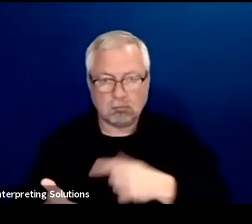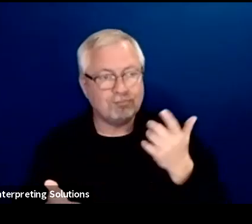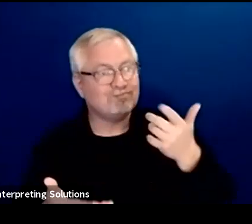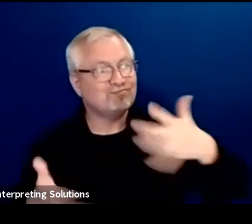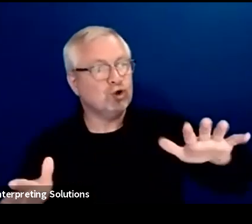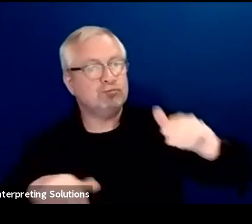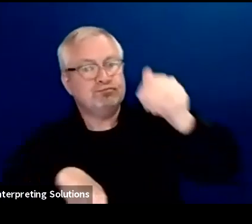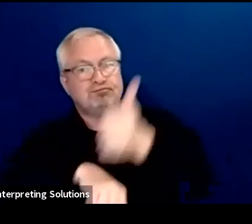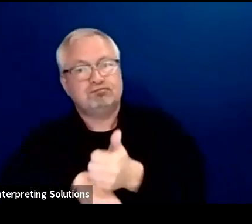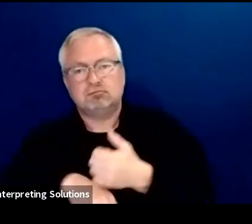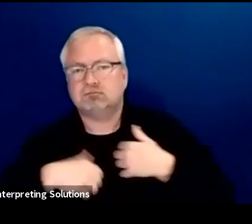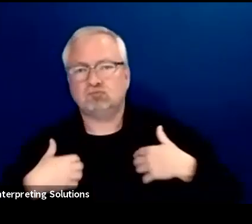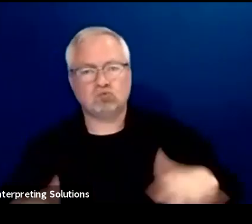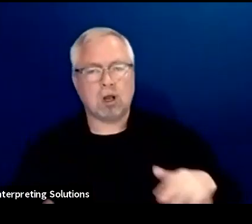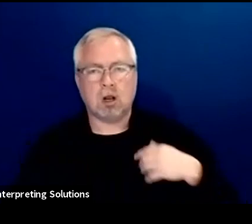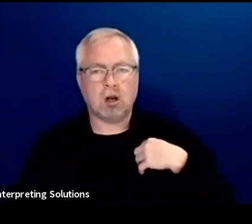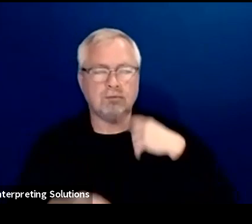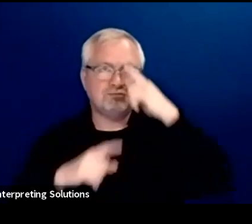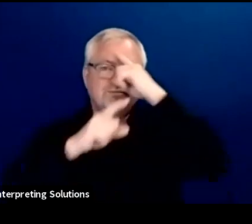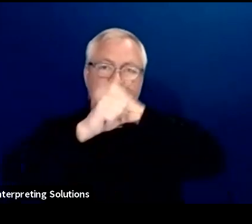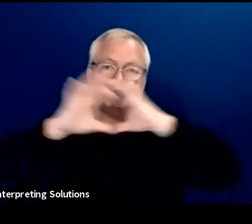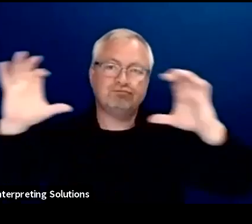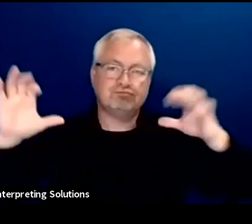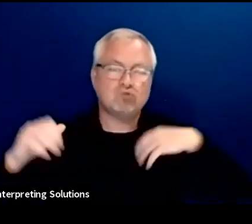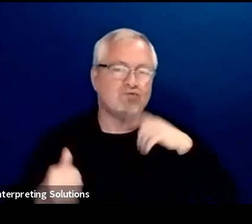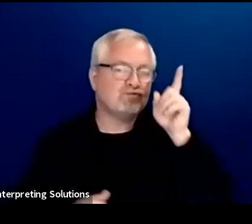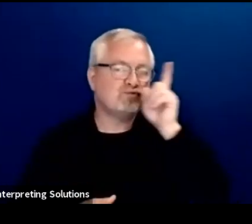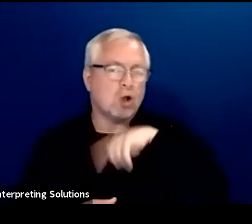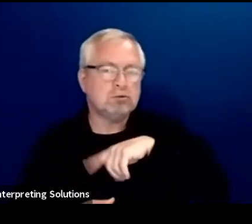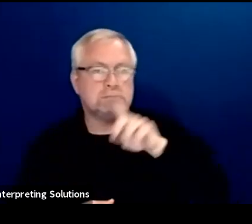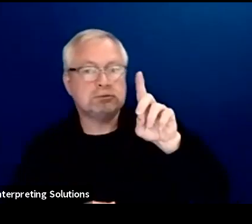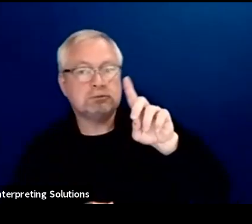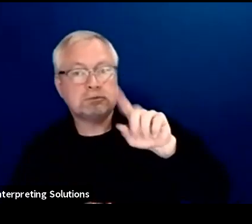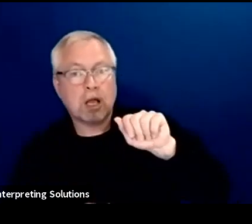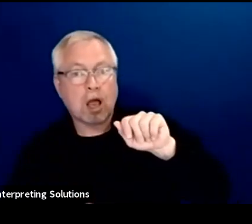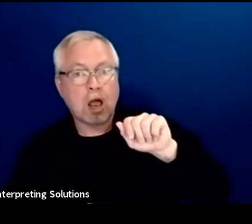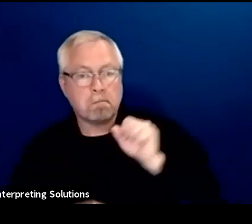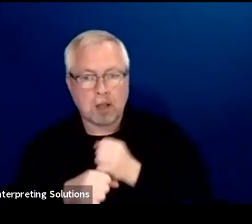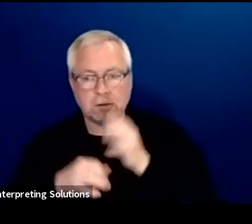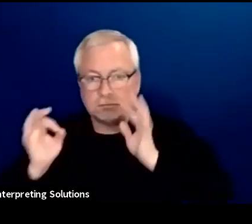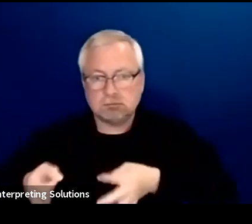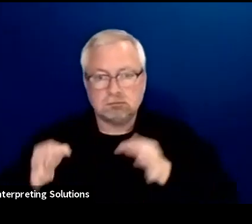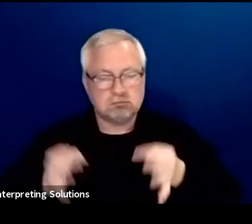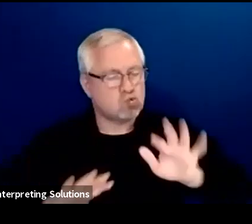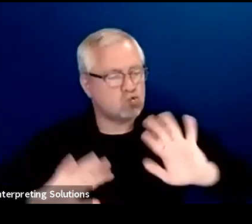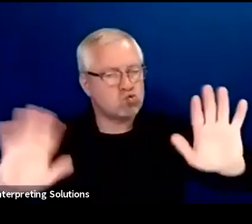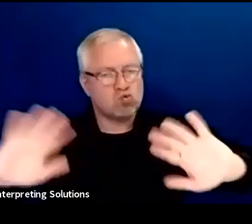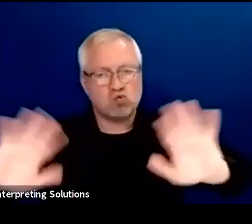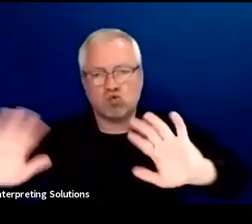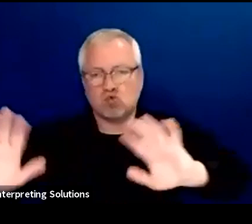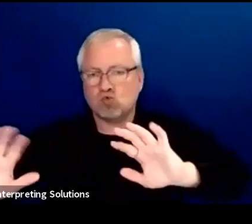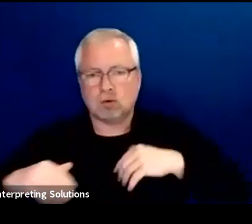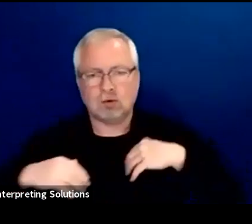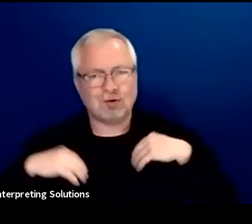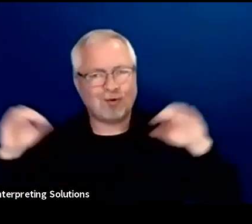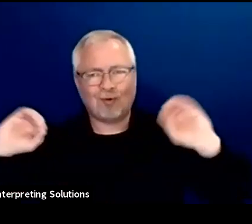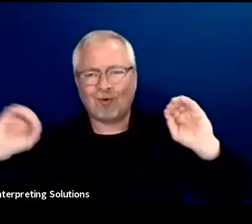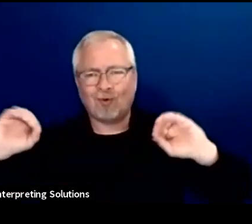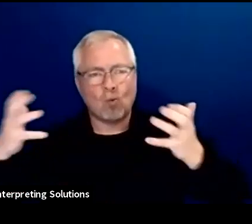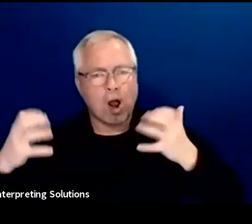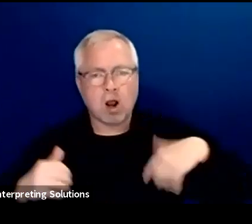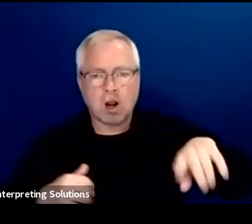that, oh, they use false data to get to a place where they wanted to. They could do this. Trust me, no one wants to run a deficit as governor, and no one wants 10